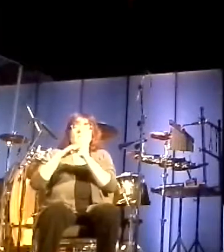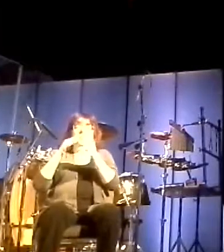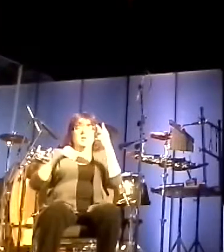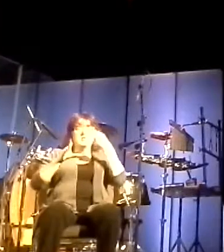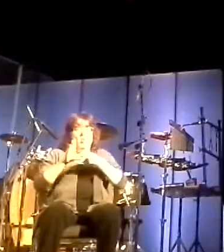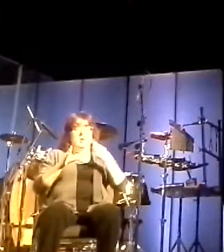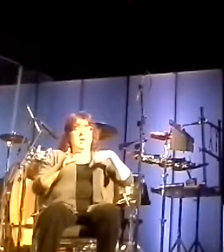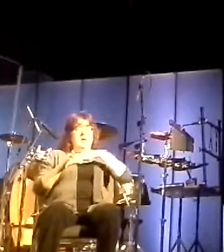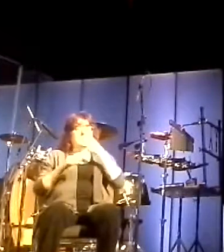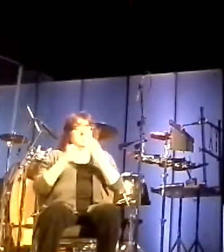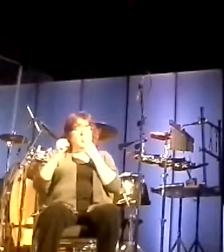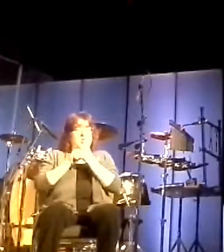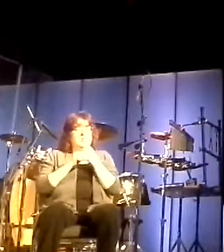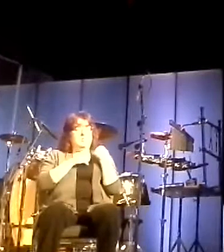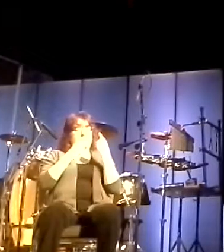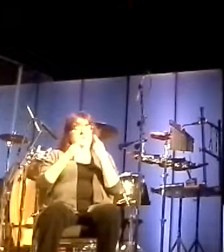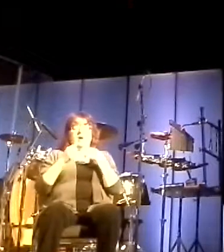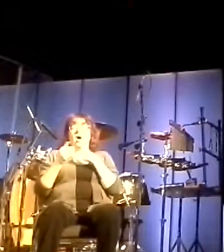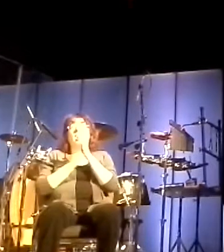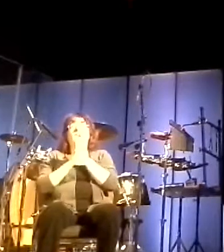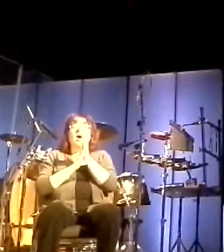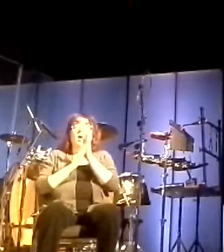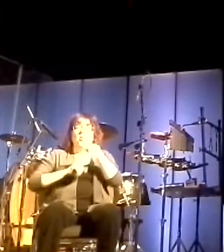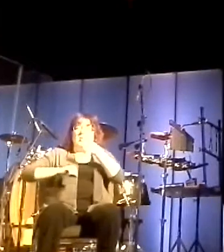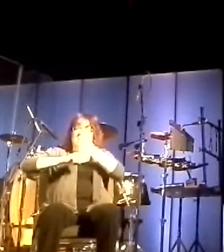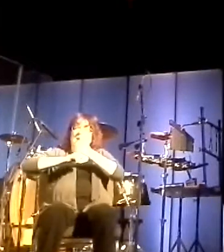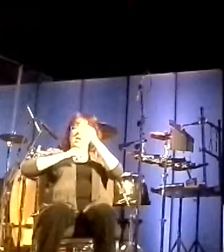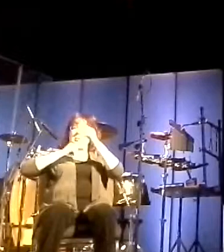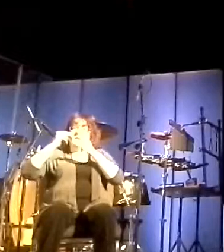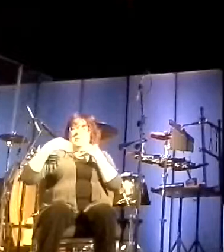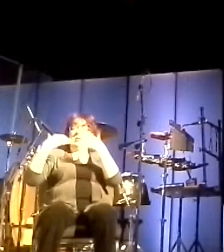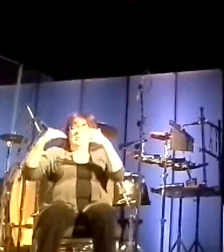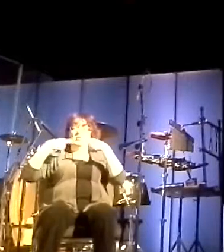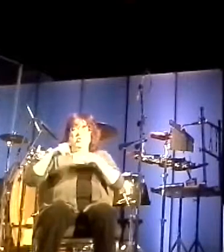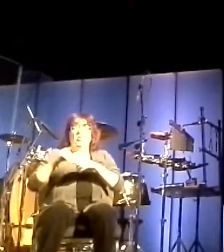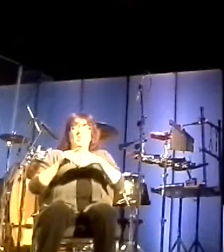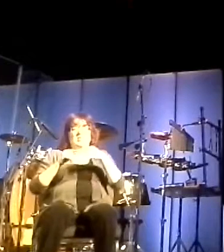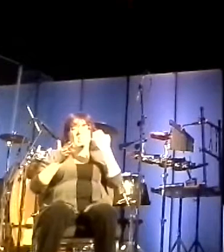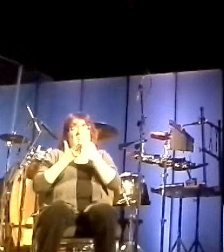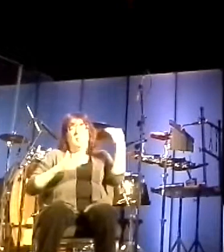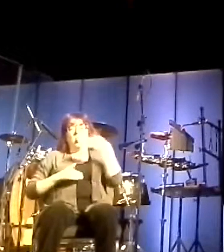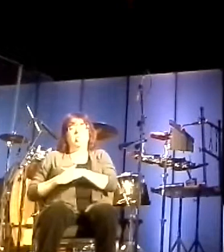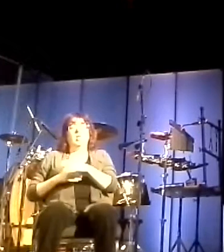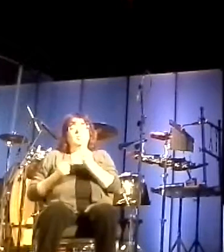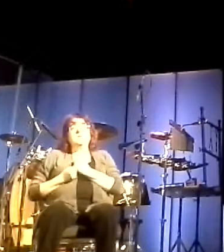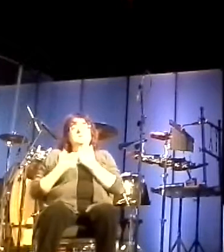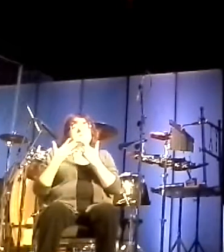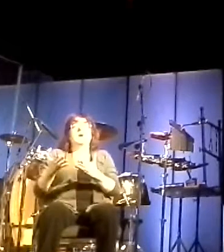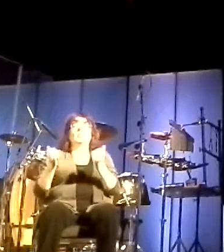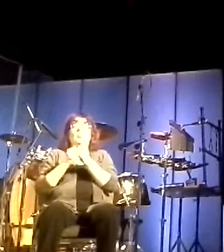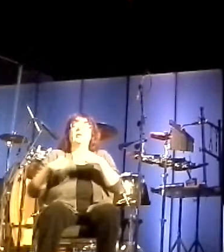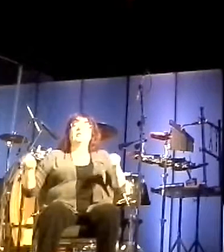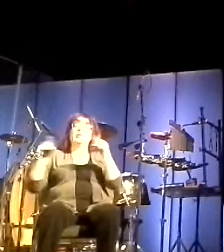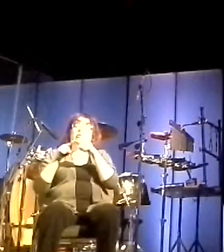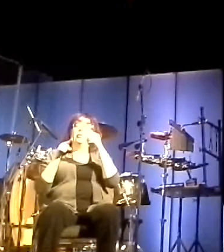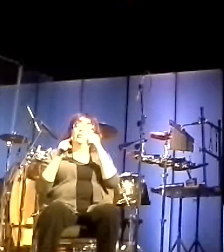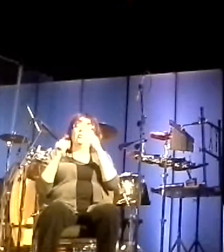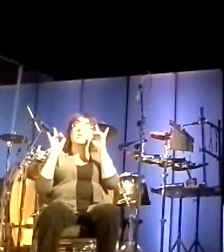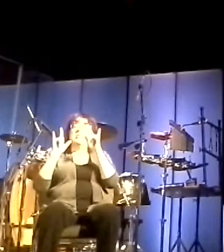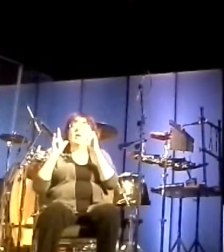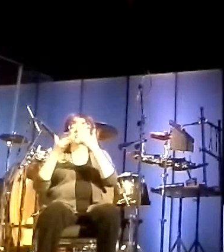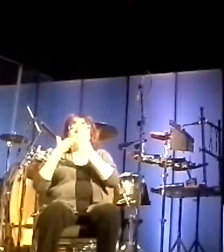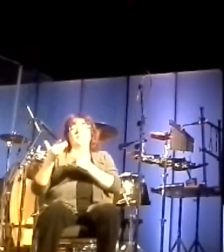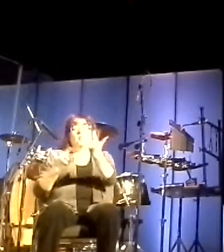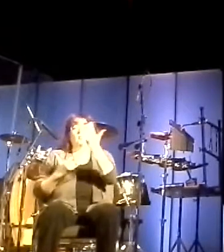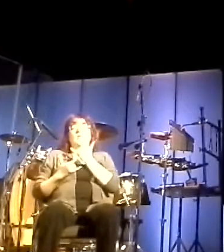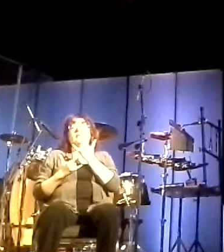this last year, we couldn't wait for you to get here. We built this auditorium during the Great Recession with you in mind. We sacrificed with you in mind. We loved you before